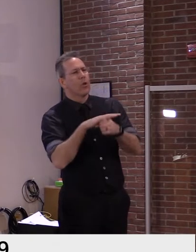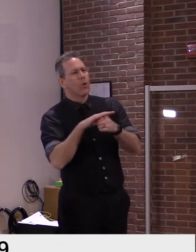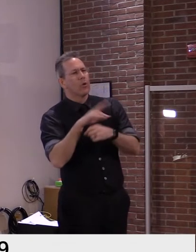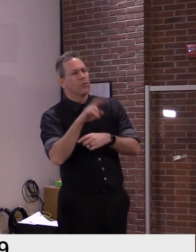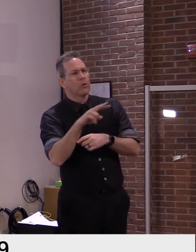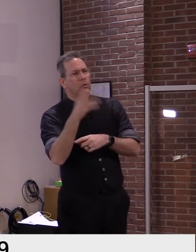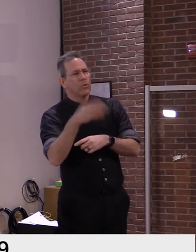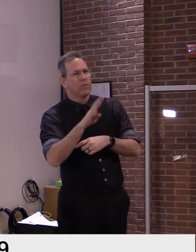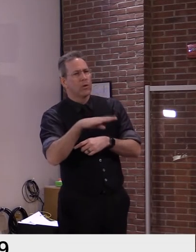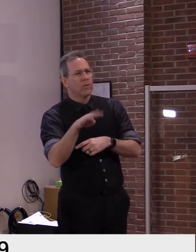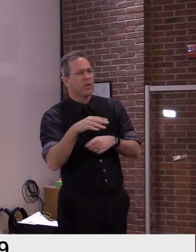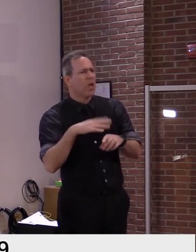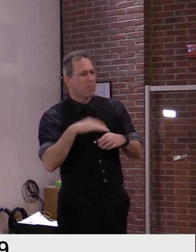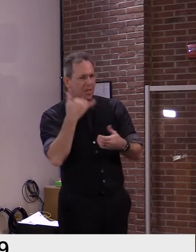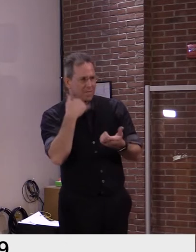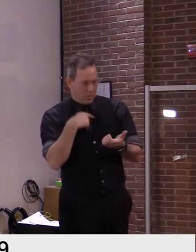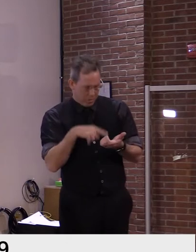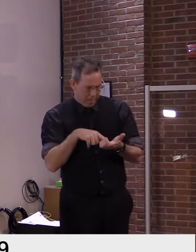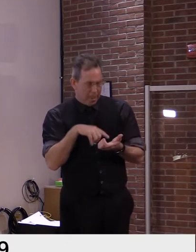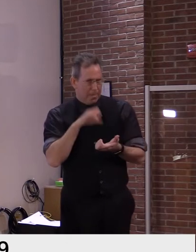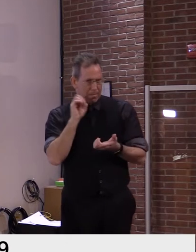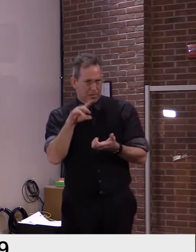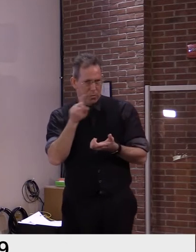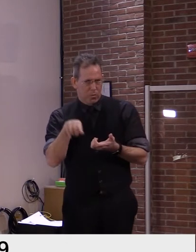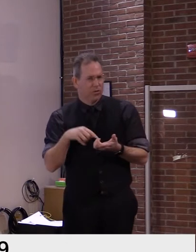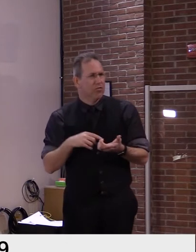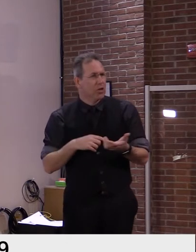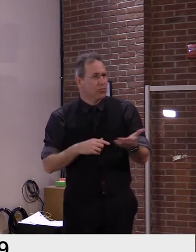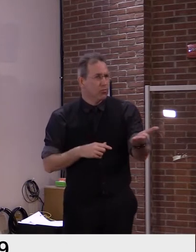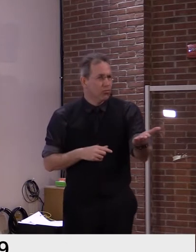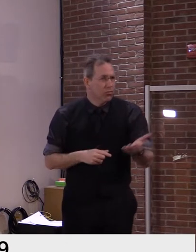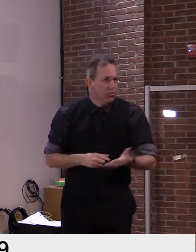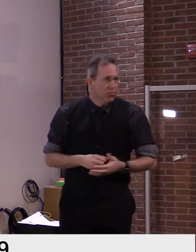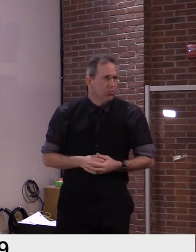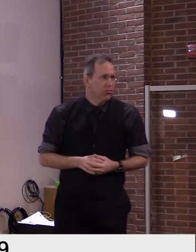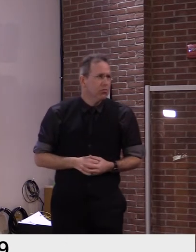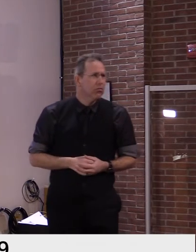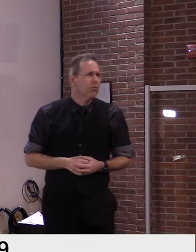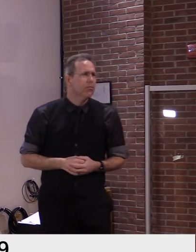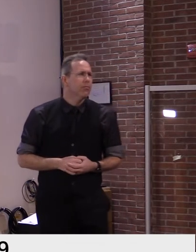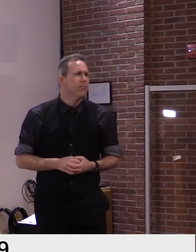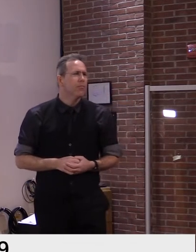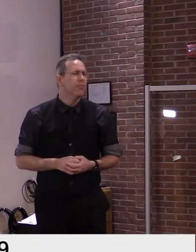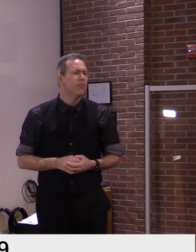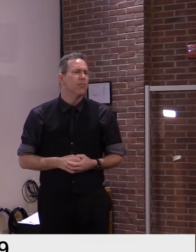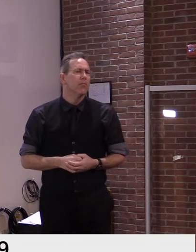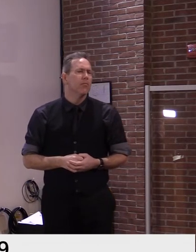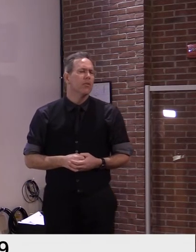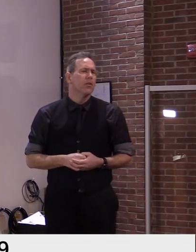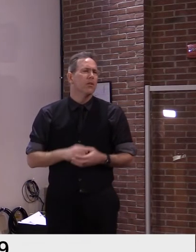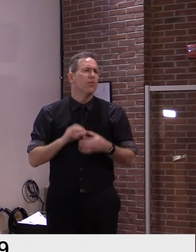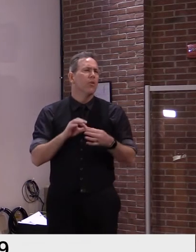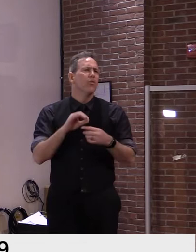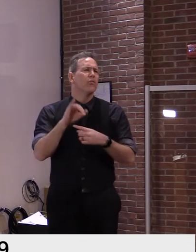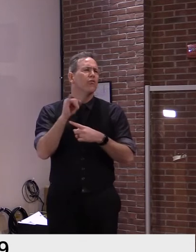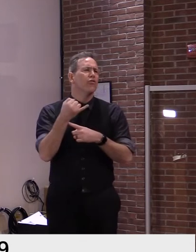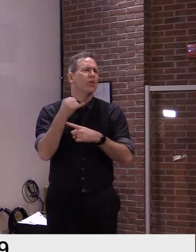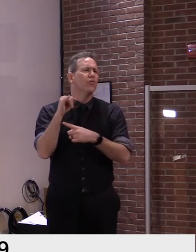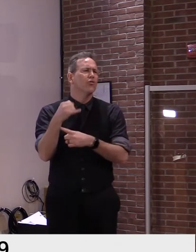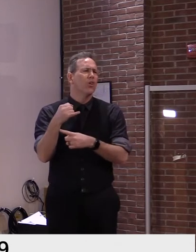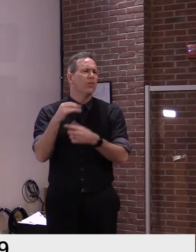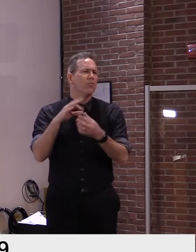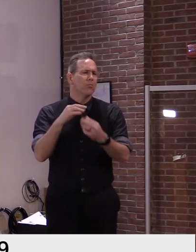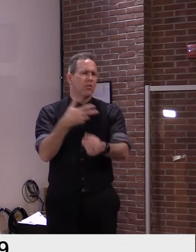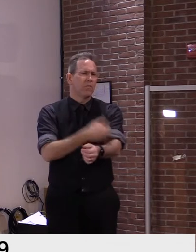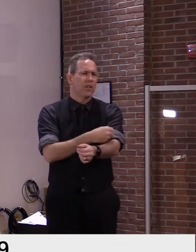One of the questions we have with the Johnson & Johnson vaccine as it came out, how is that going to be dispersed? Is that